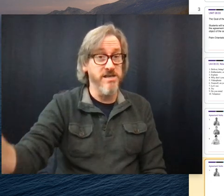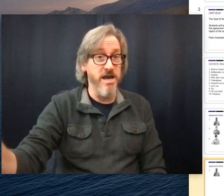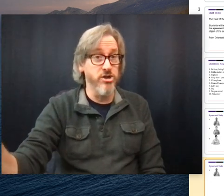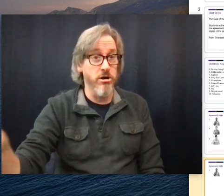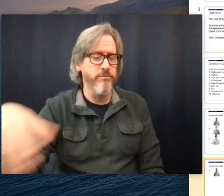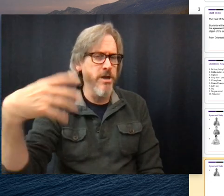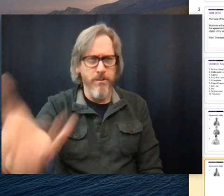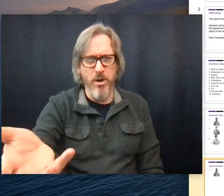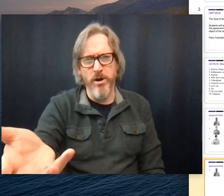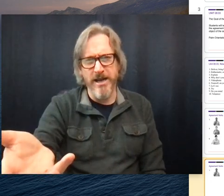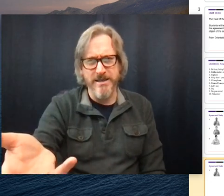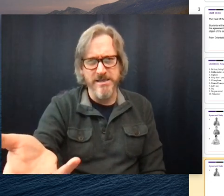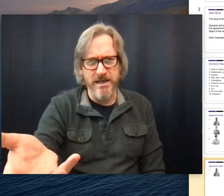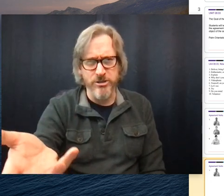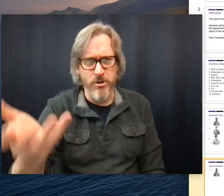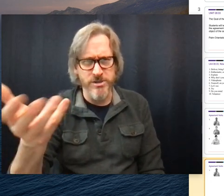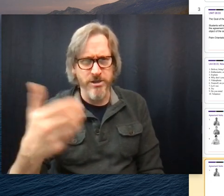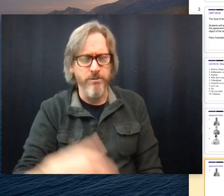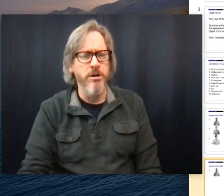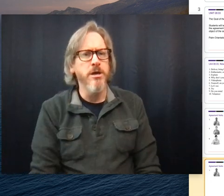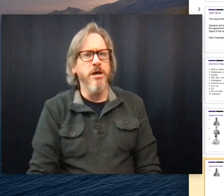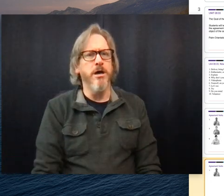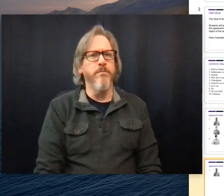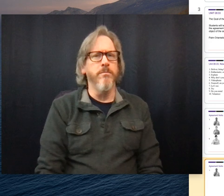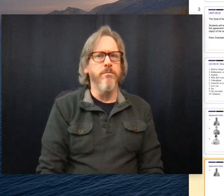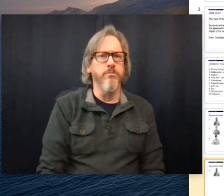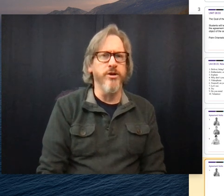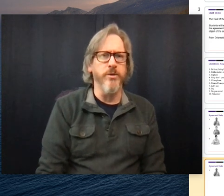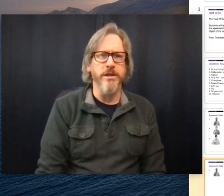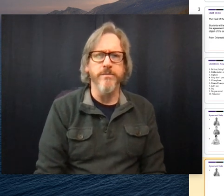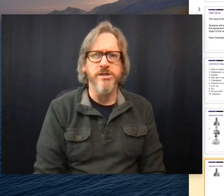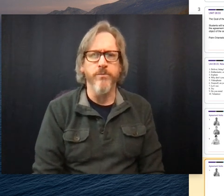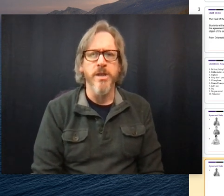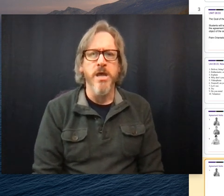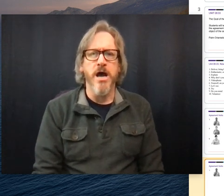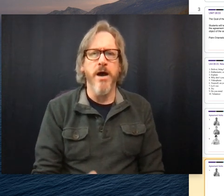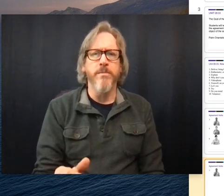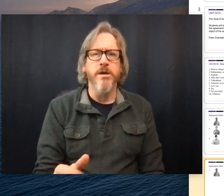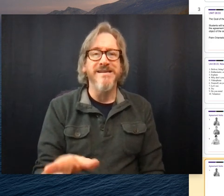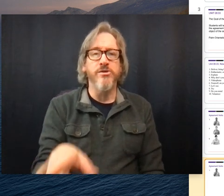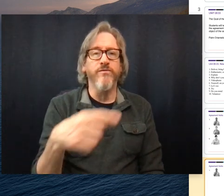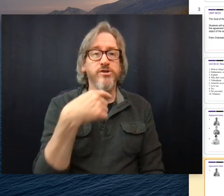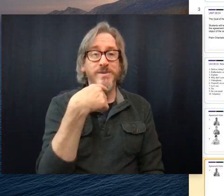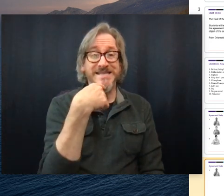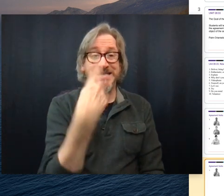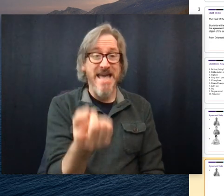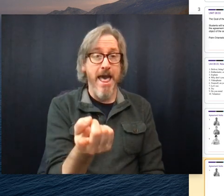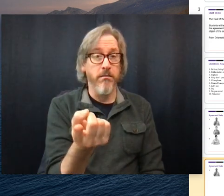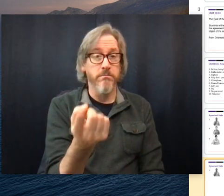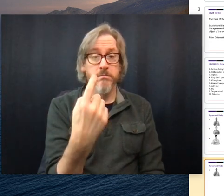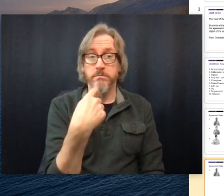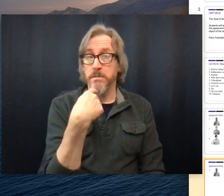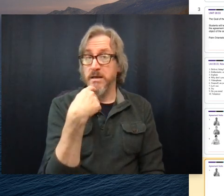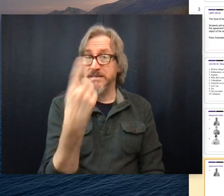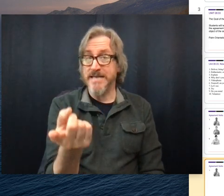the signs are, but I wanted to get this lecture posted pretty quickly. So the first one is